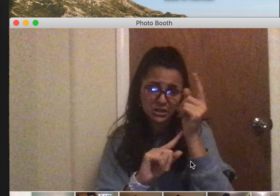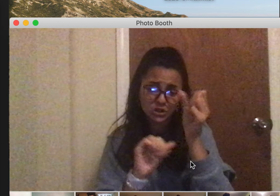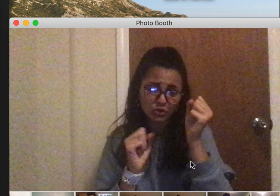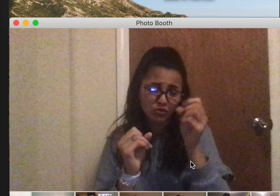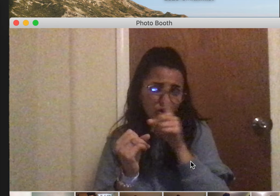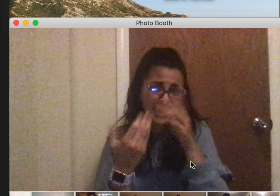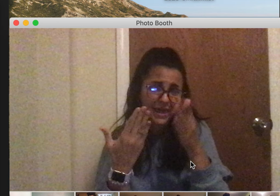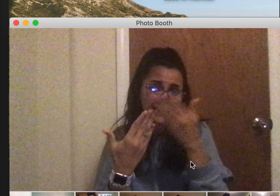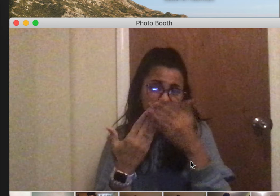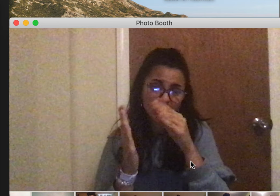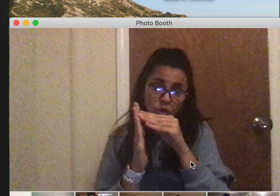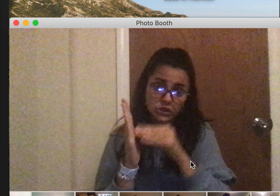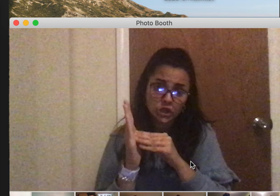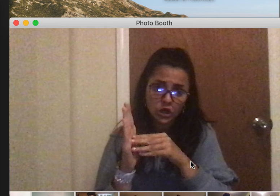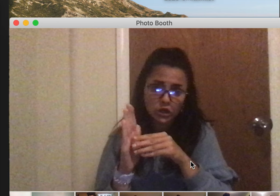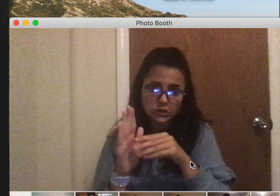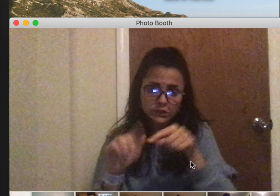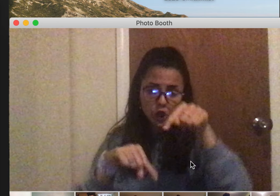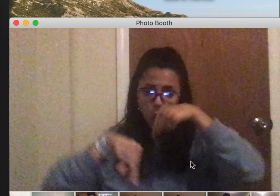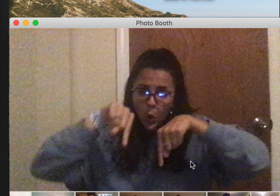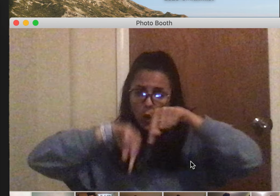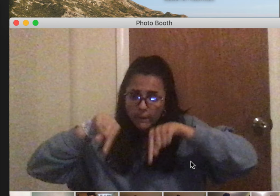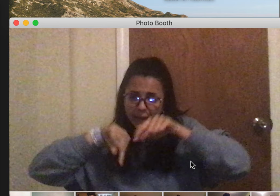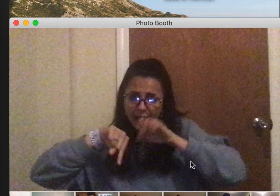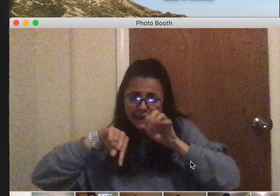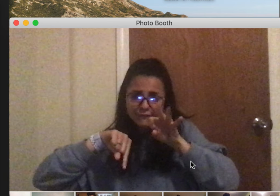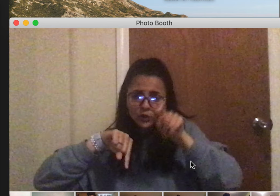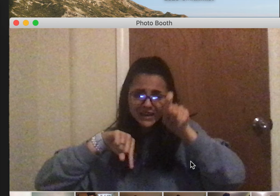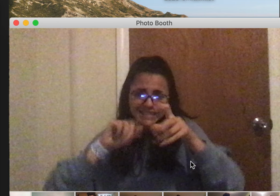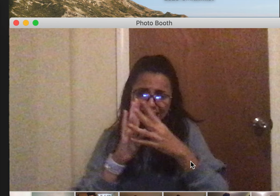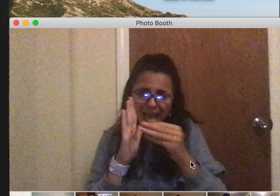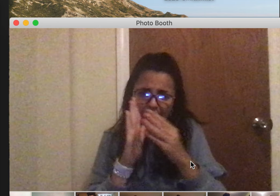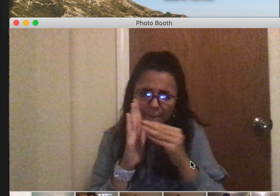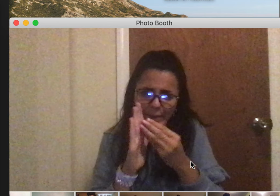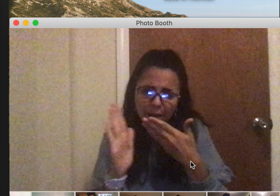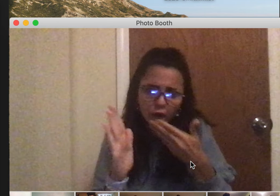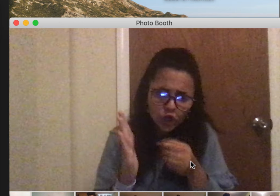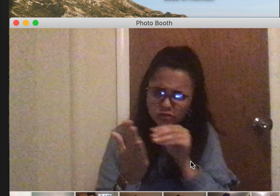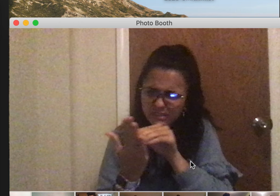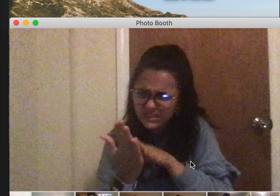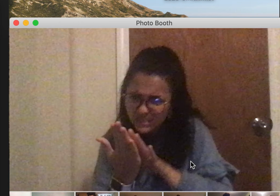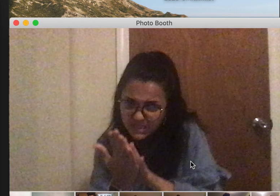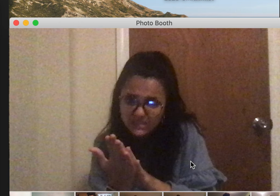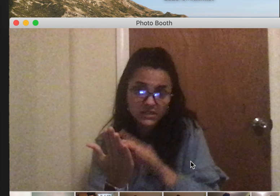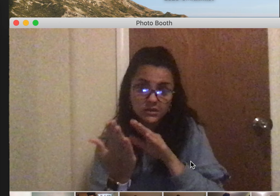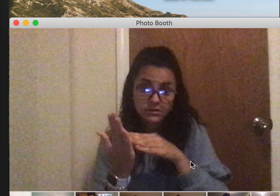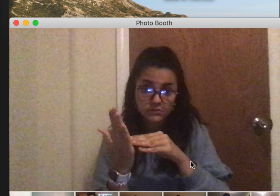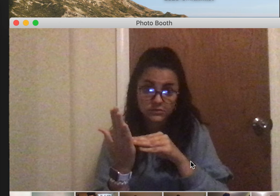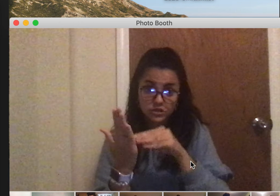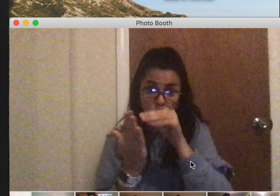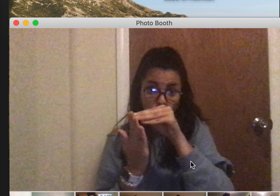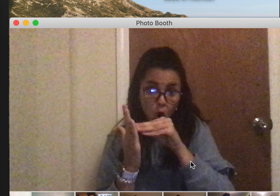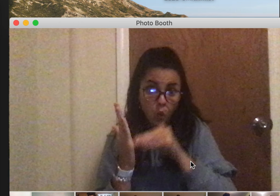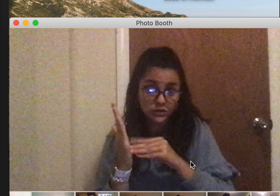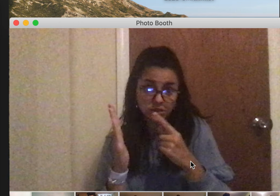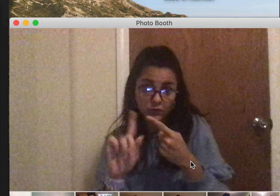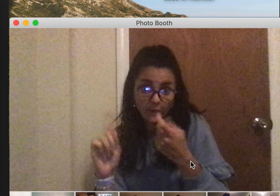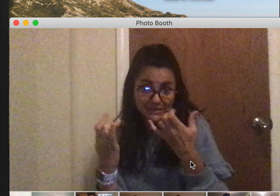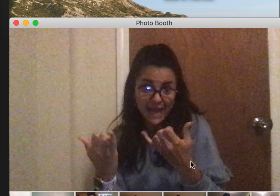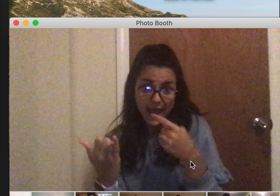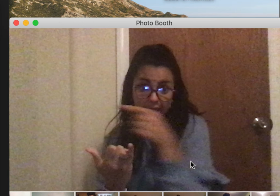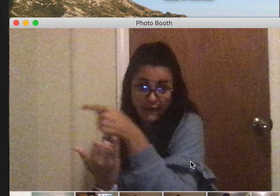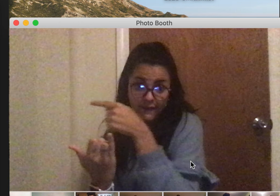get things copied down. That's all I'm really going to look at for today. And then tomorrow I will post you guys some practice problems,